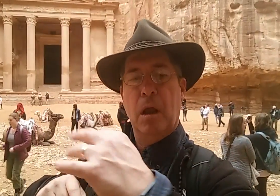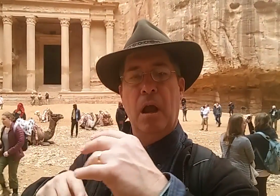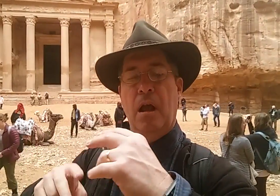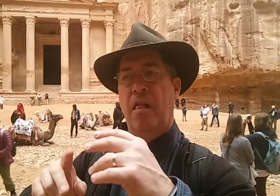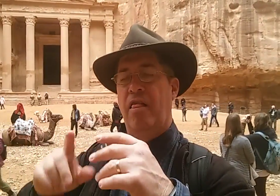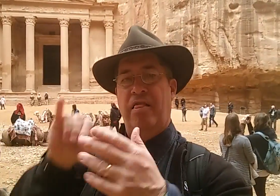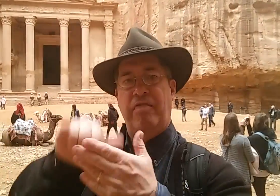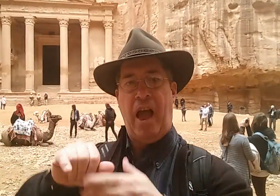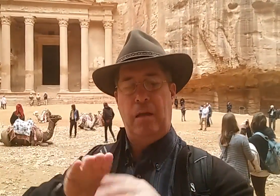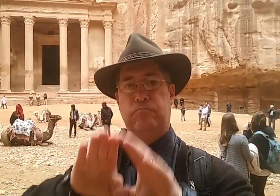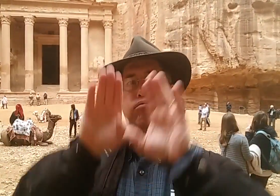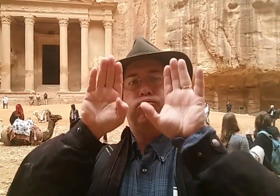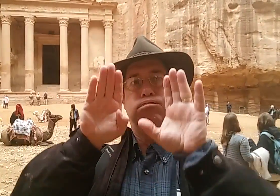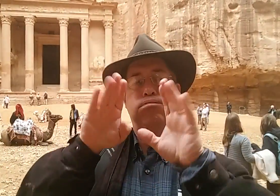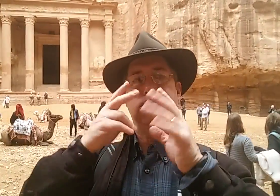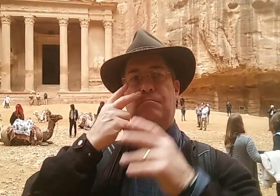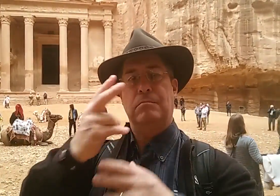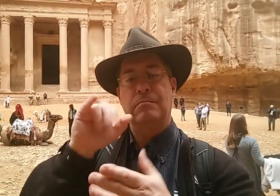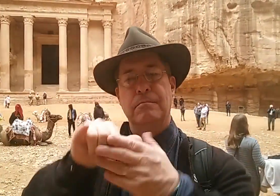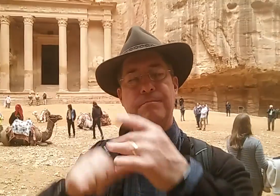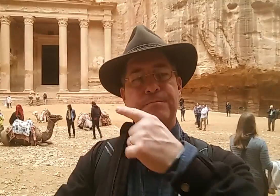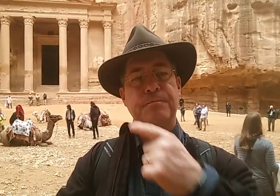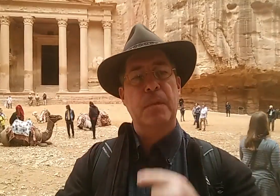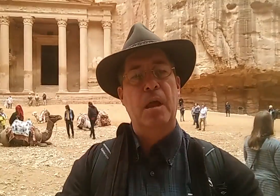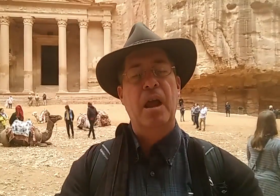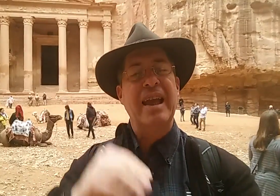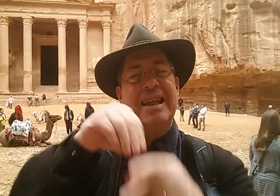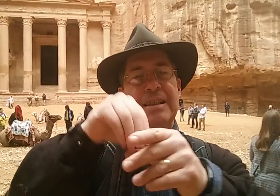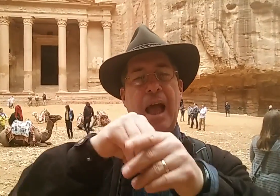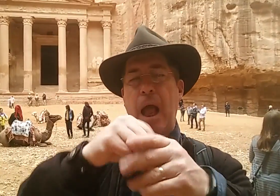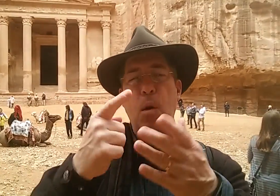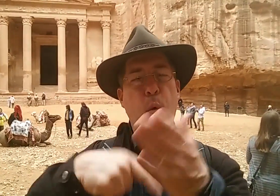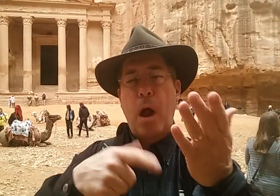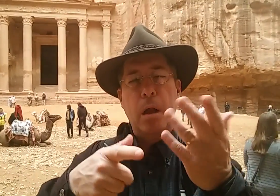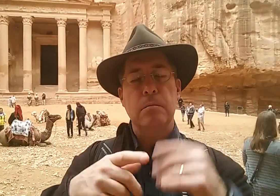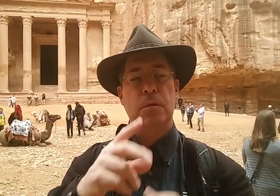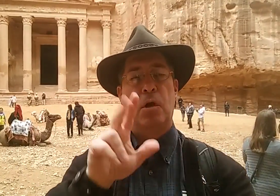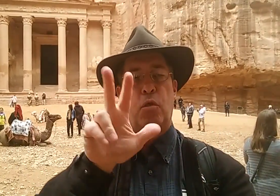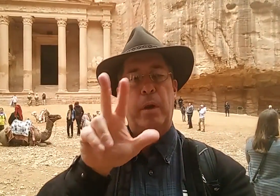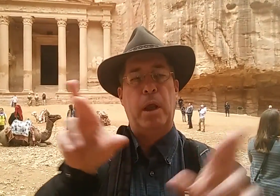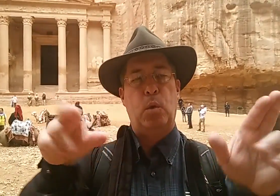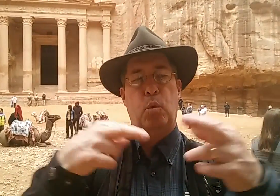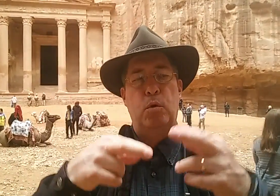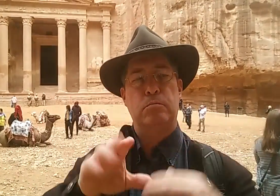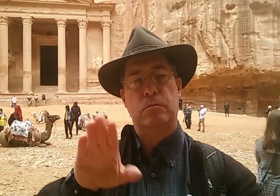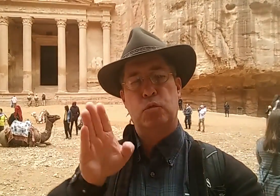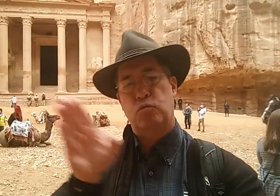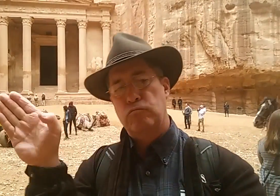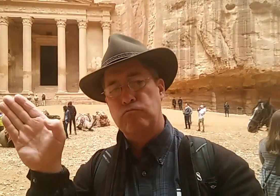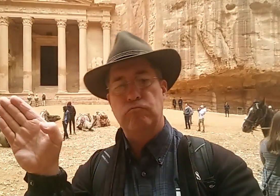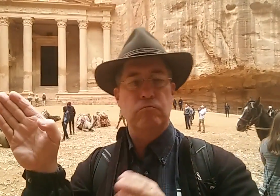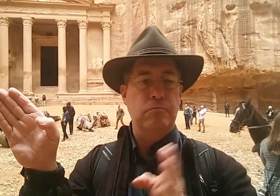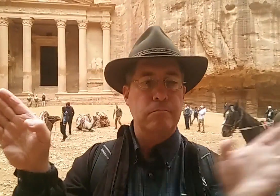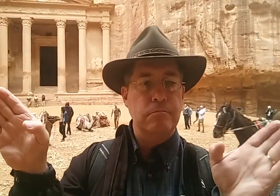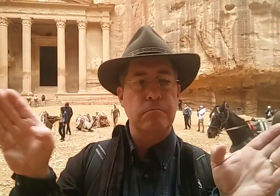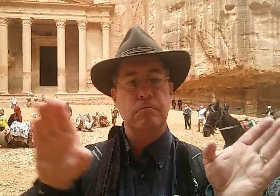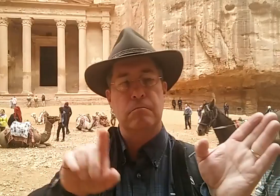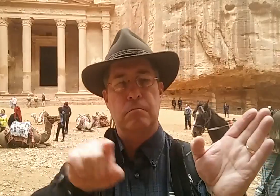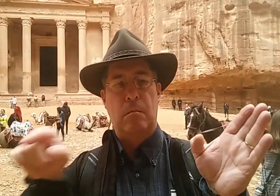could see the treasury. It just kind of pops out at you. So really, on the inside of it, there's a room to the right,